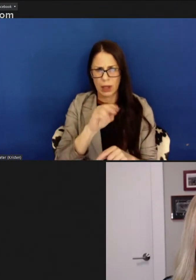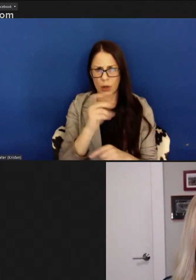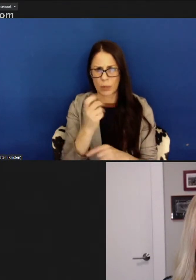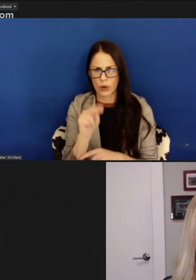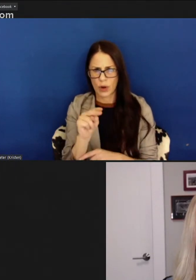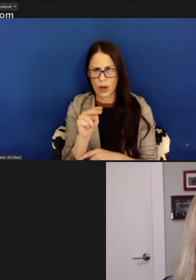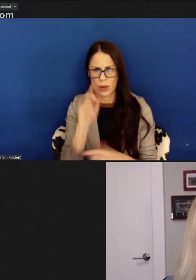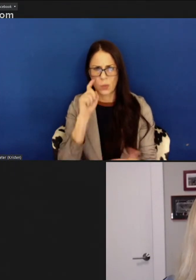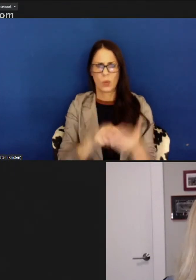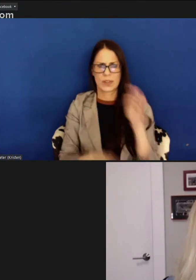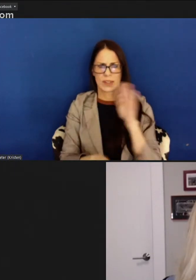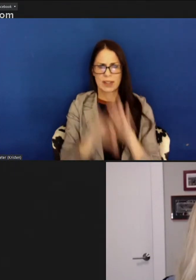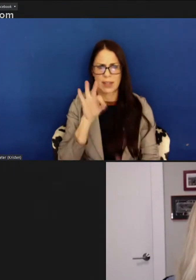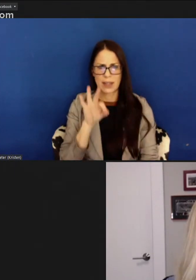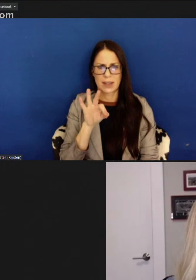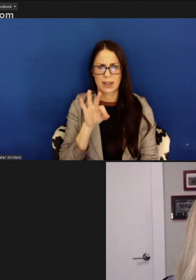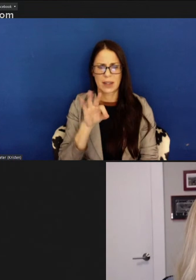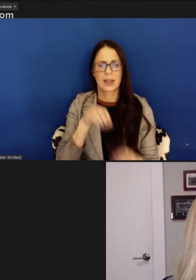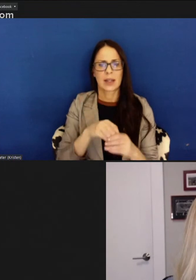wastewater?